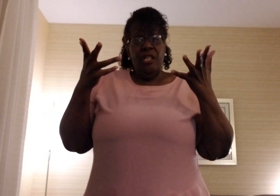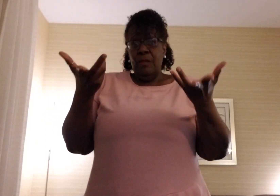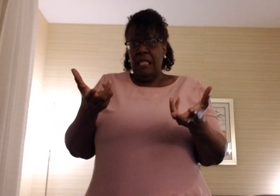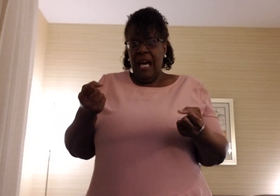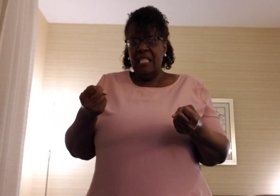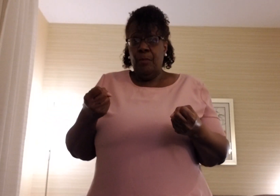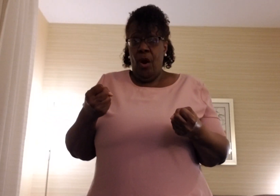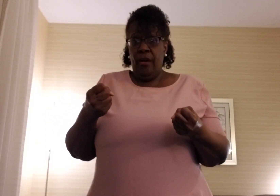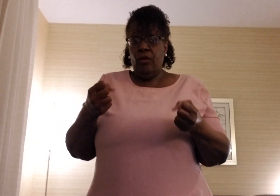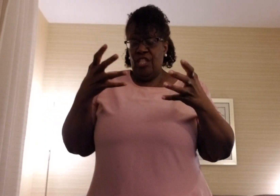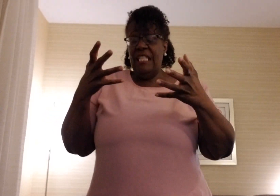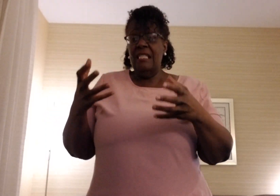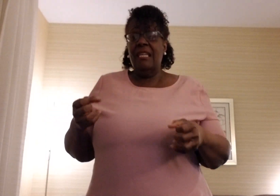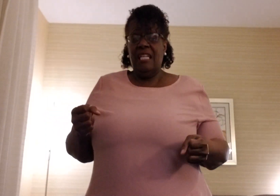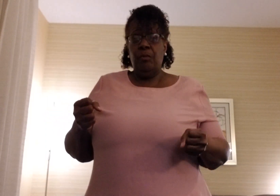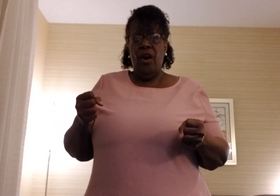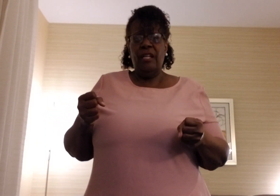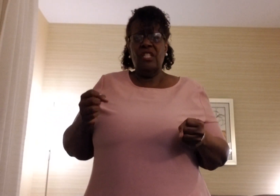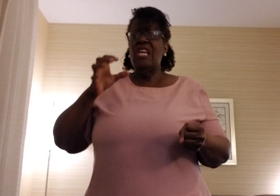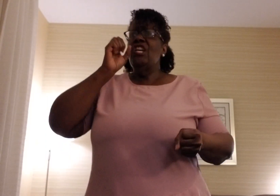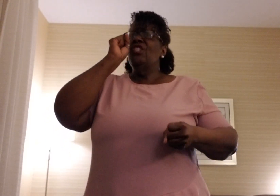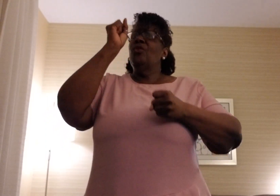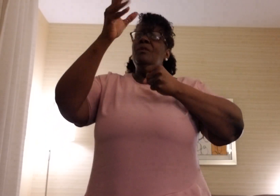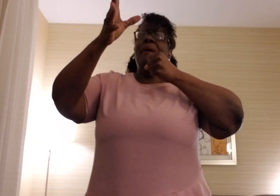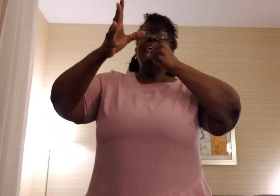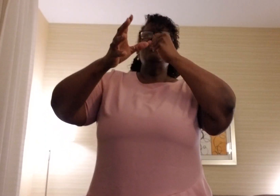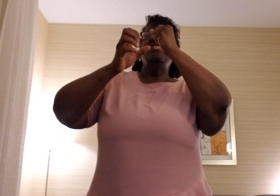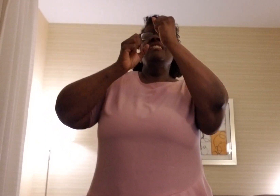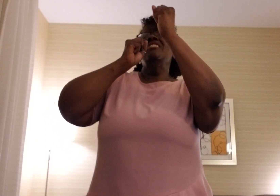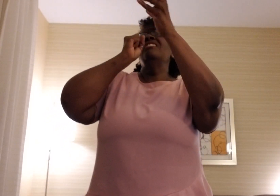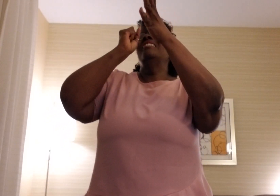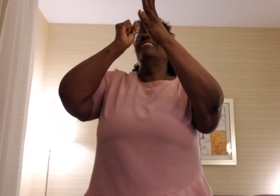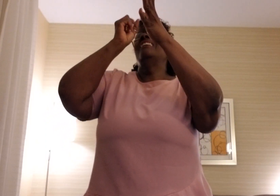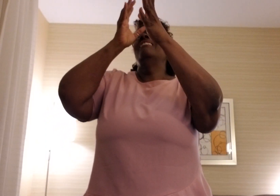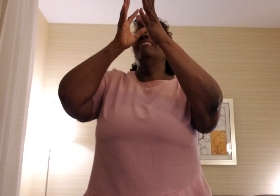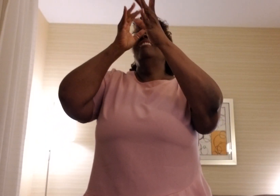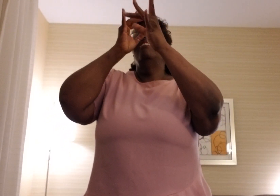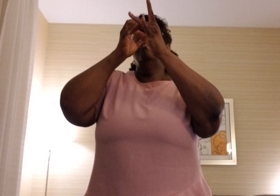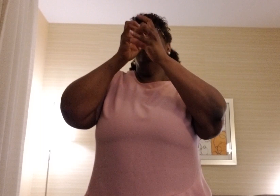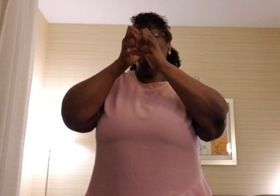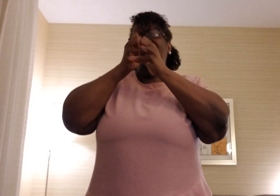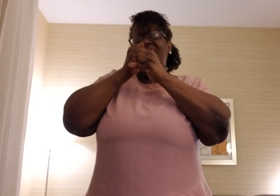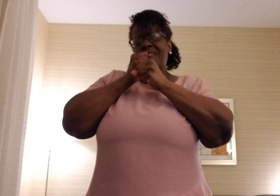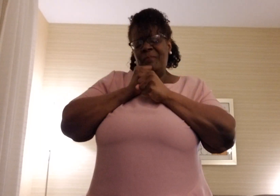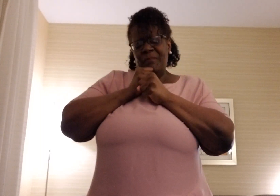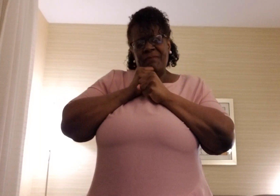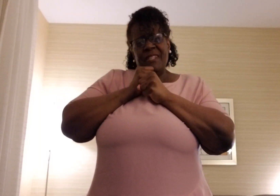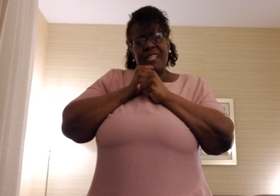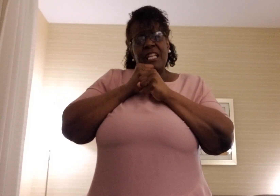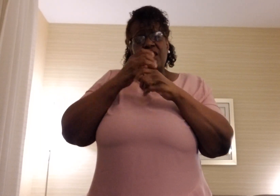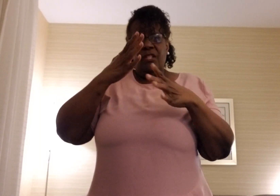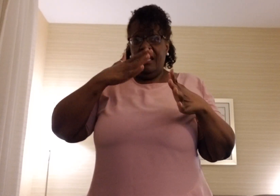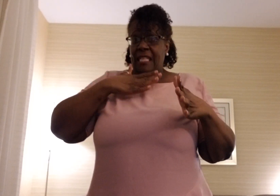was a gospel artist, or she is a gospel artist. So imagine she's singing. Oh. Again,